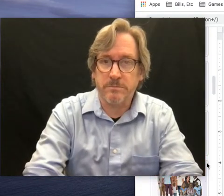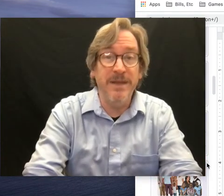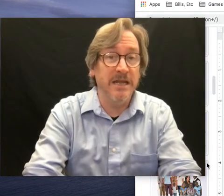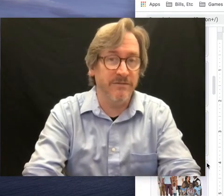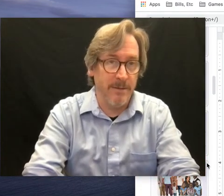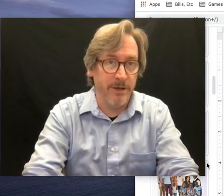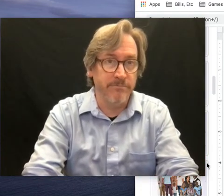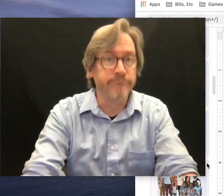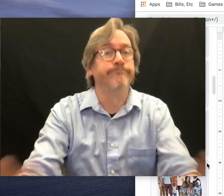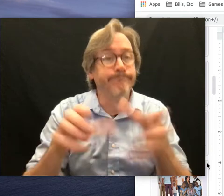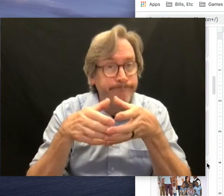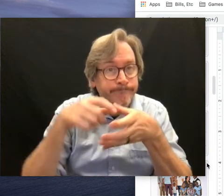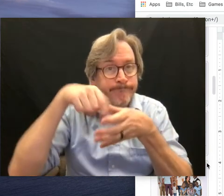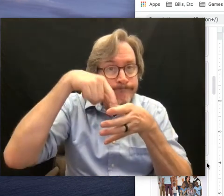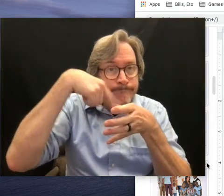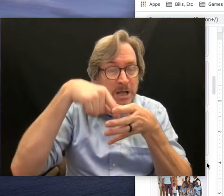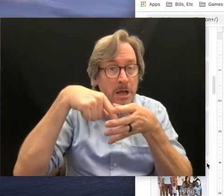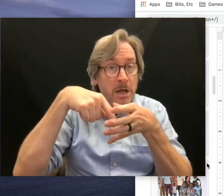Immediate family.